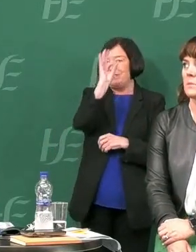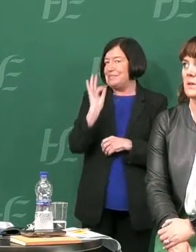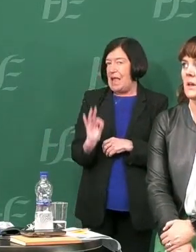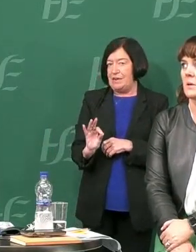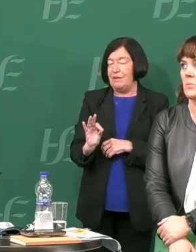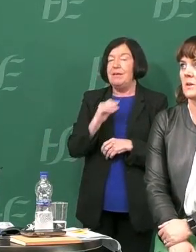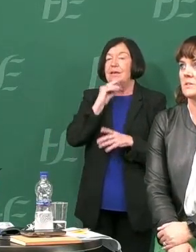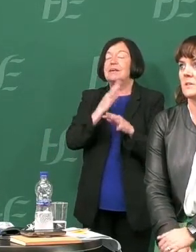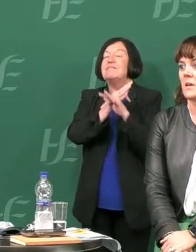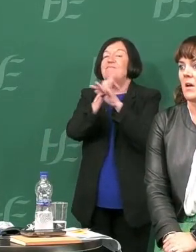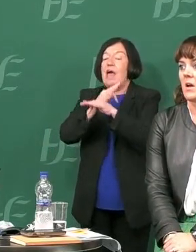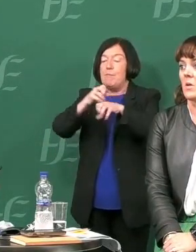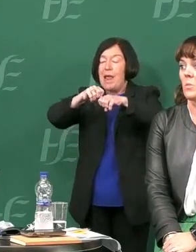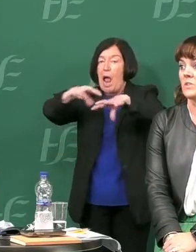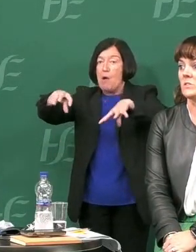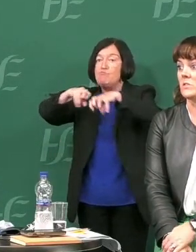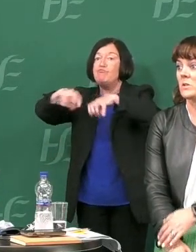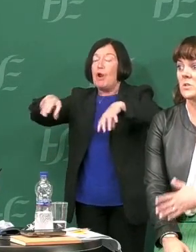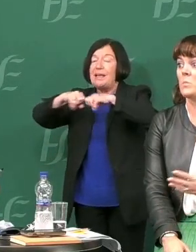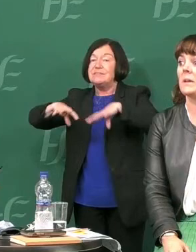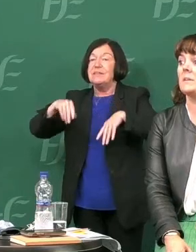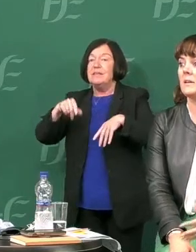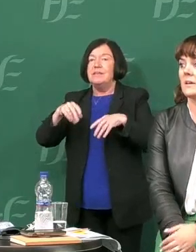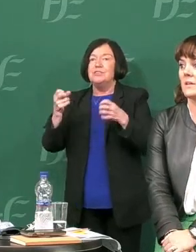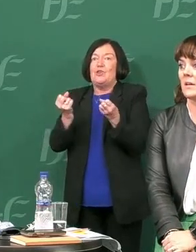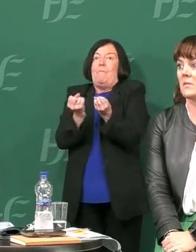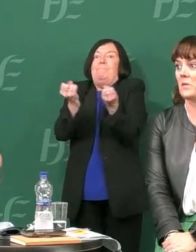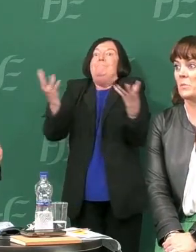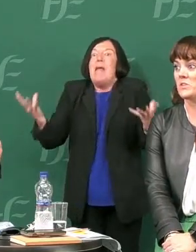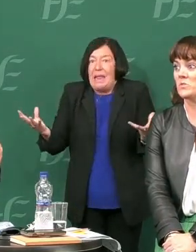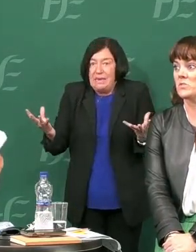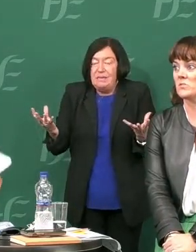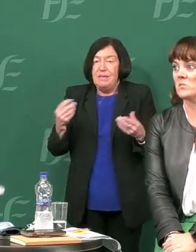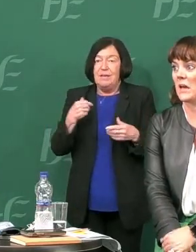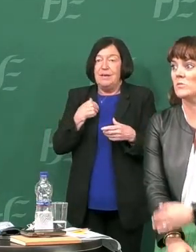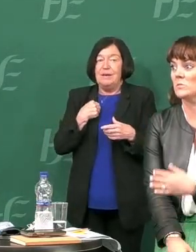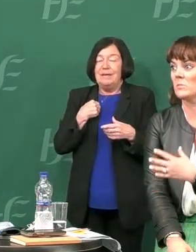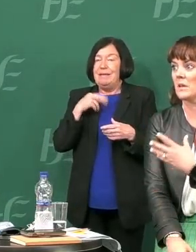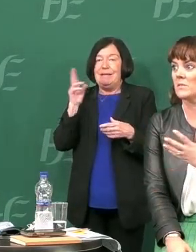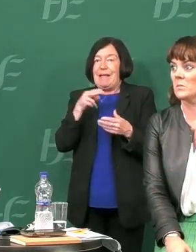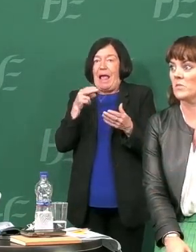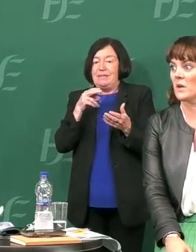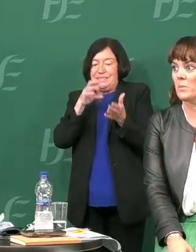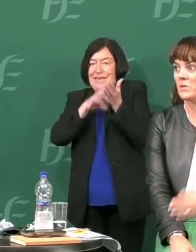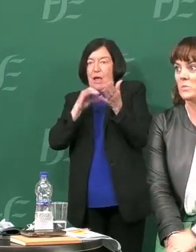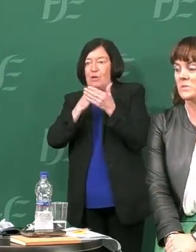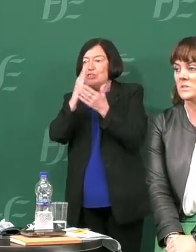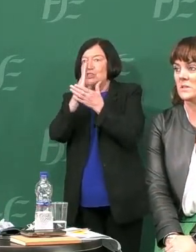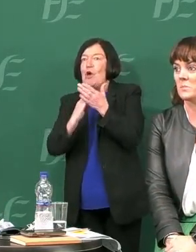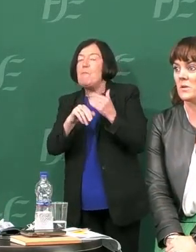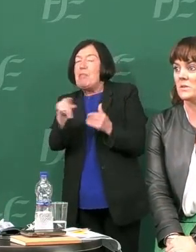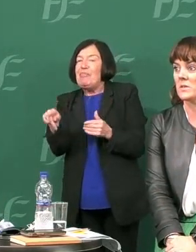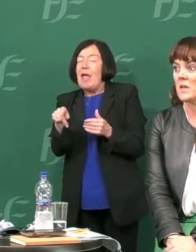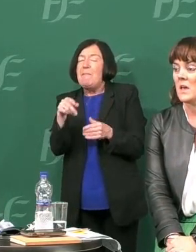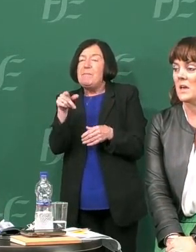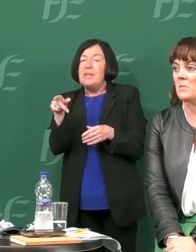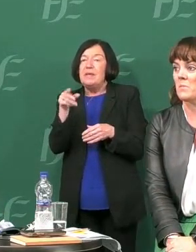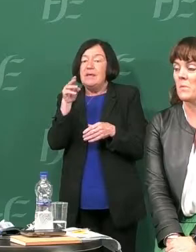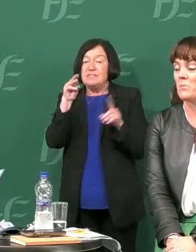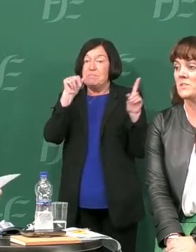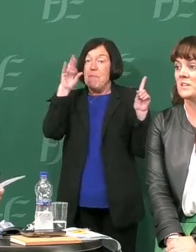because family outbreaks, there are so many that we don't count them in some of the outbreak numbers that